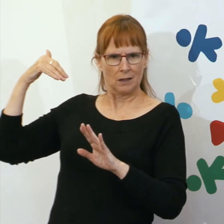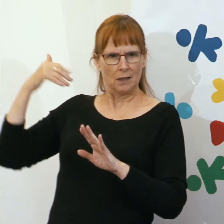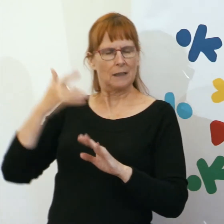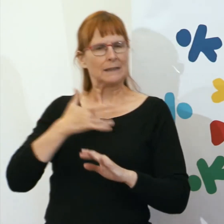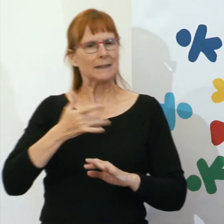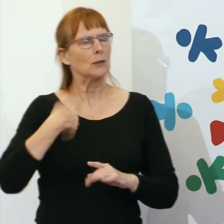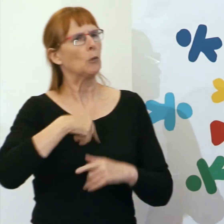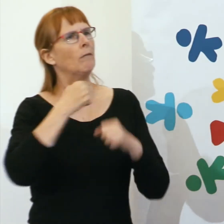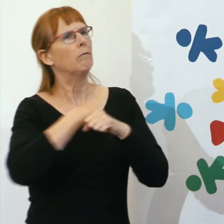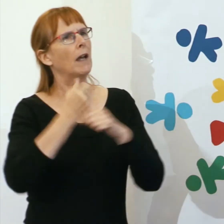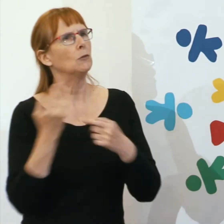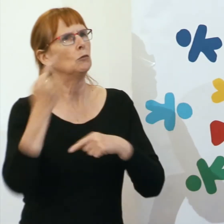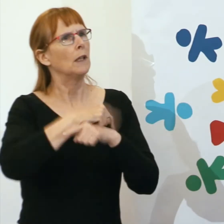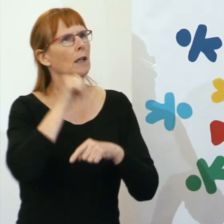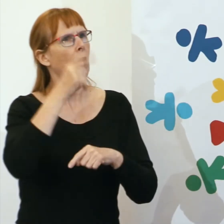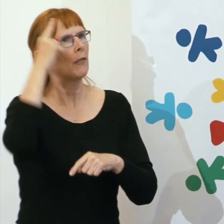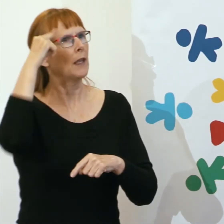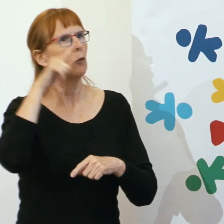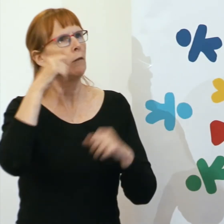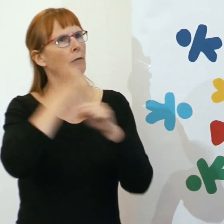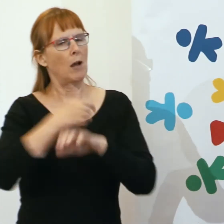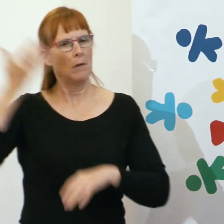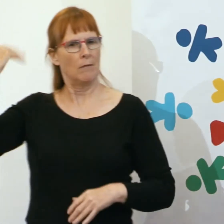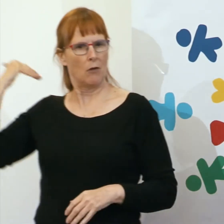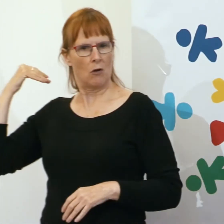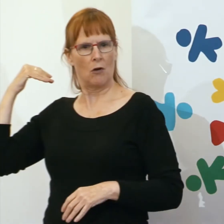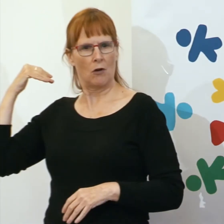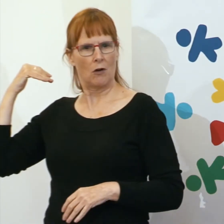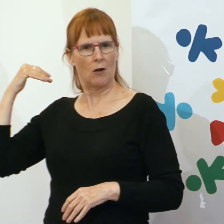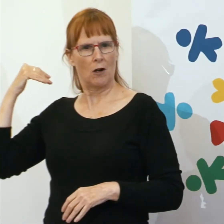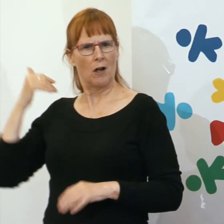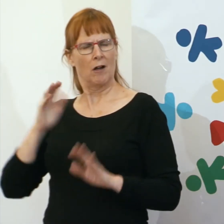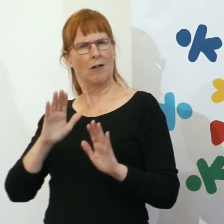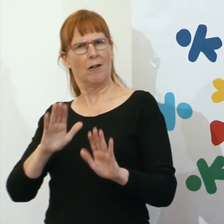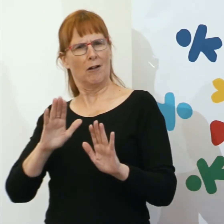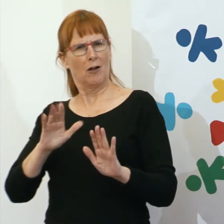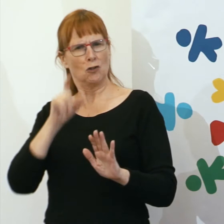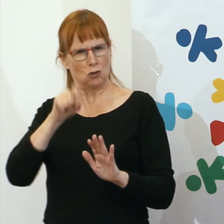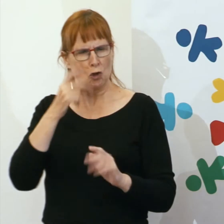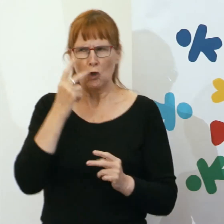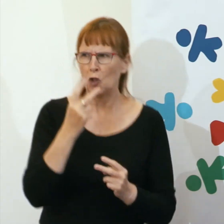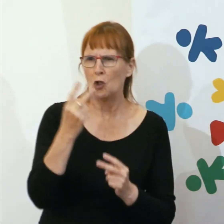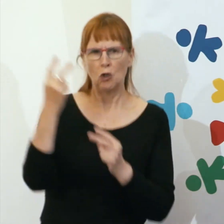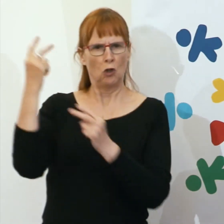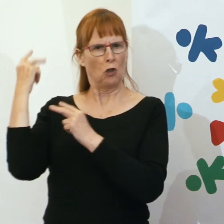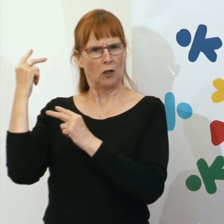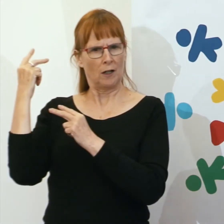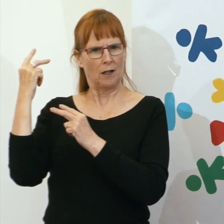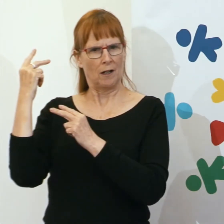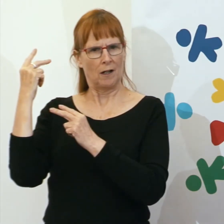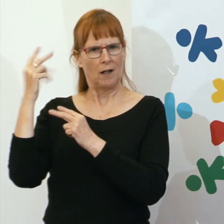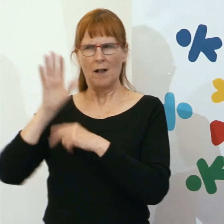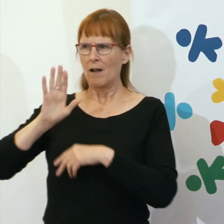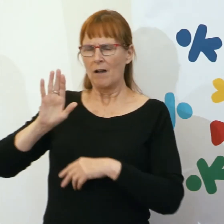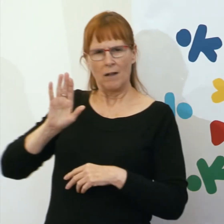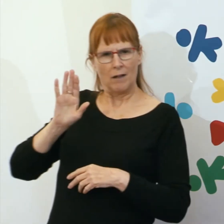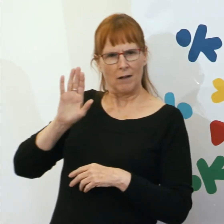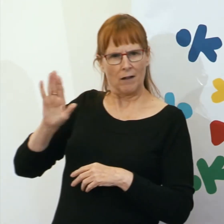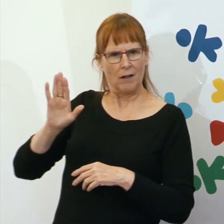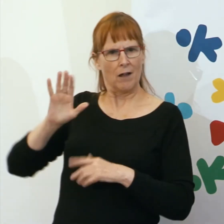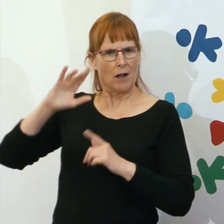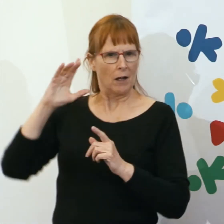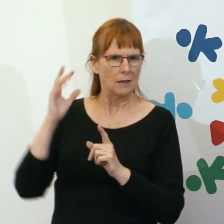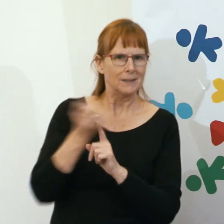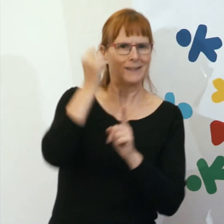those who have come before us. We don't draw lessons from their failures or inspiration from